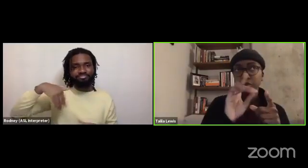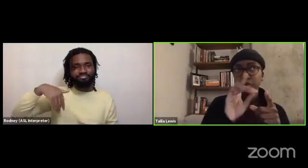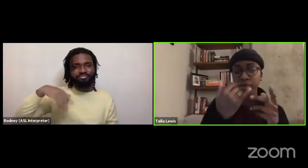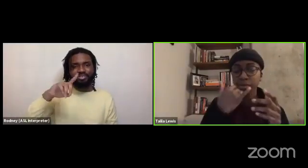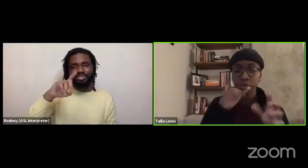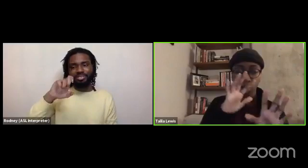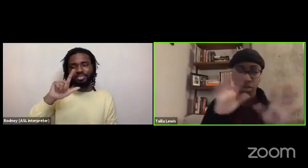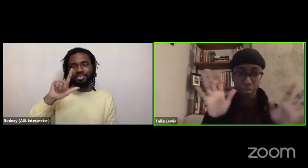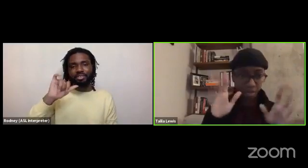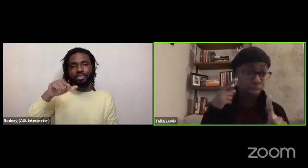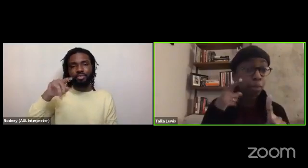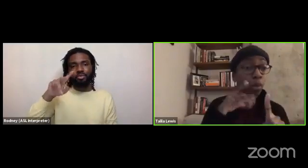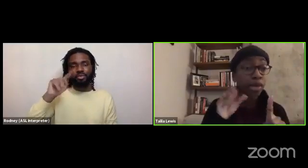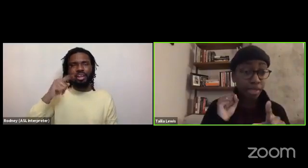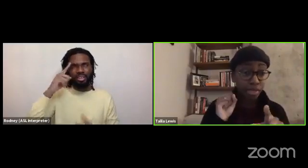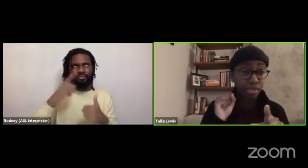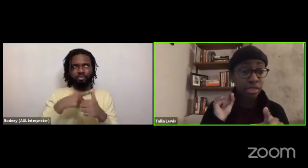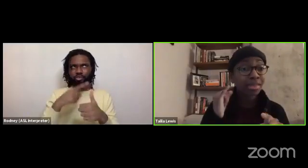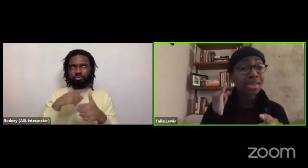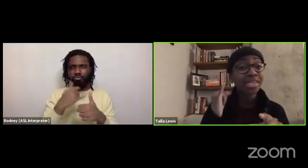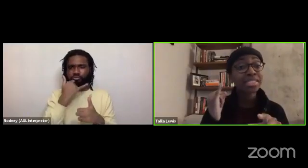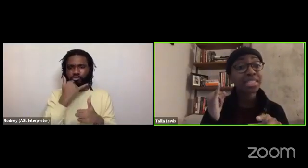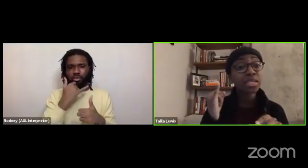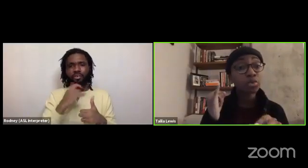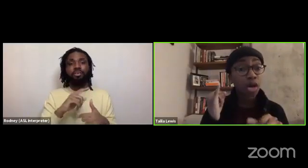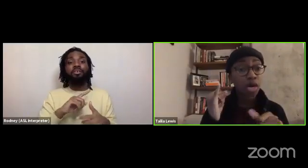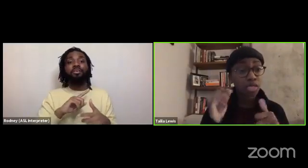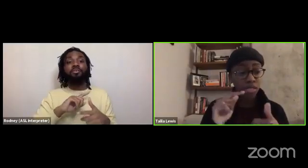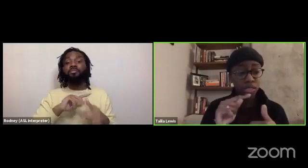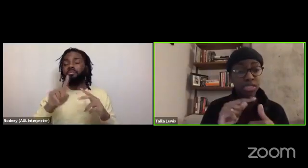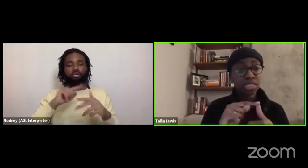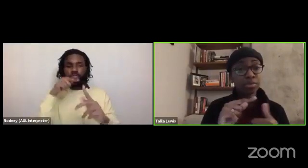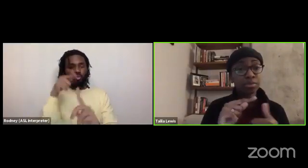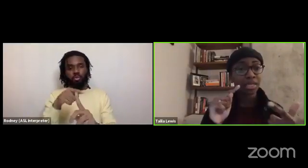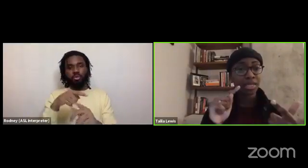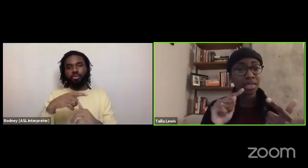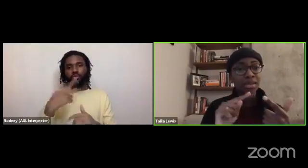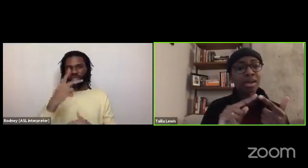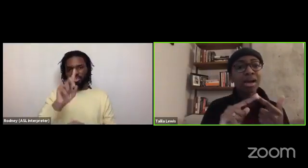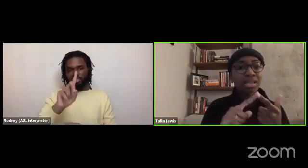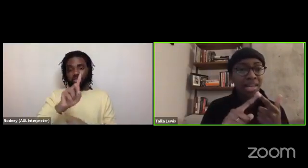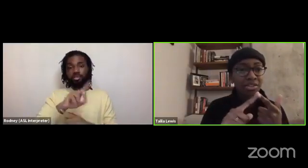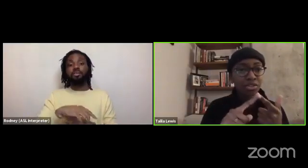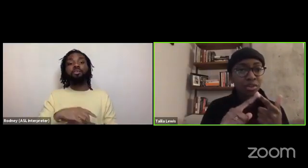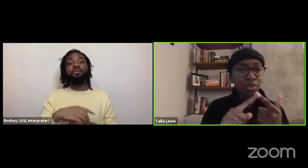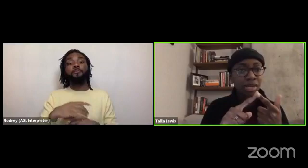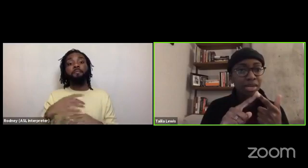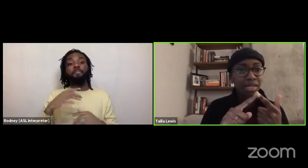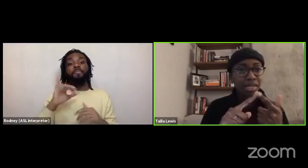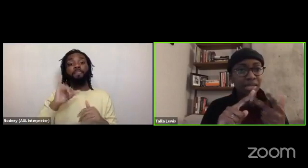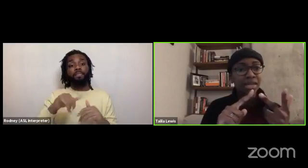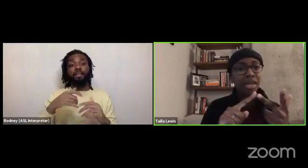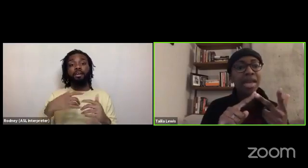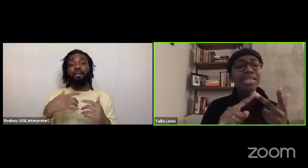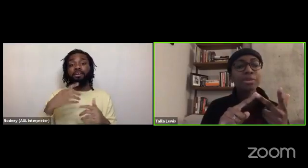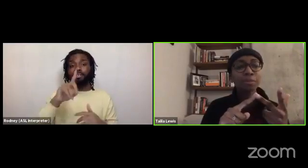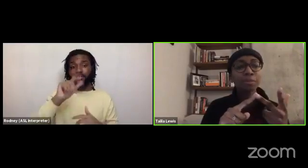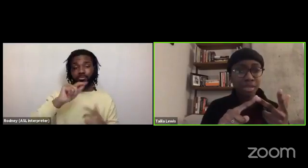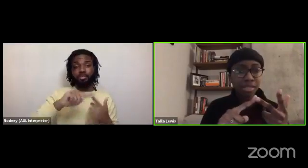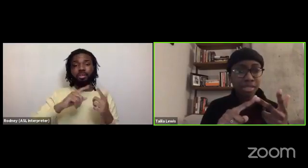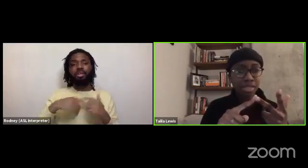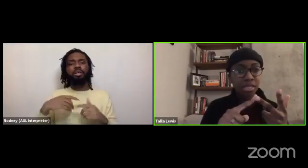The first D might be wrong, but the point is, the idea was disability, alleged criminality,